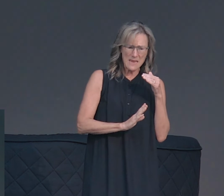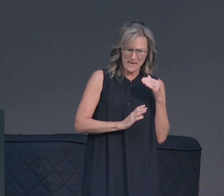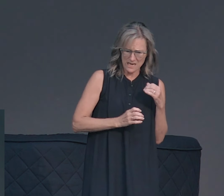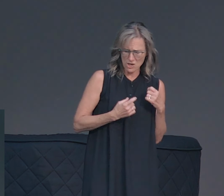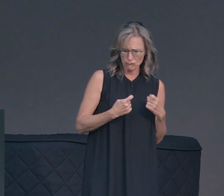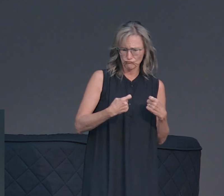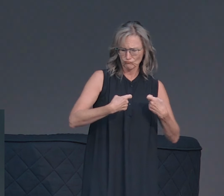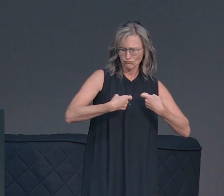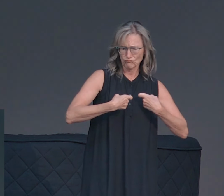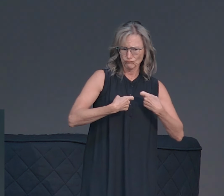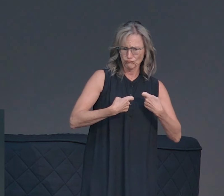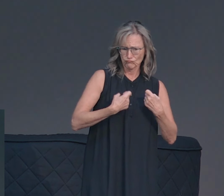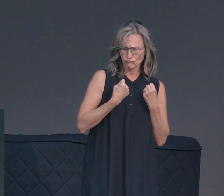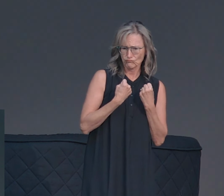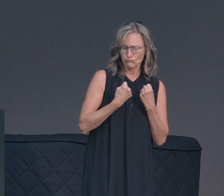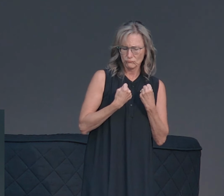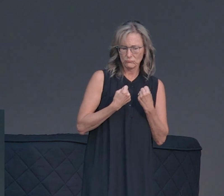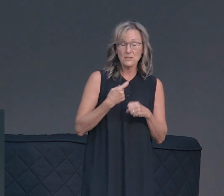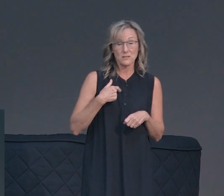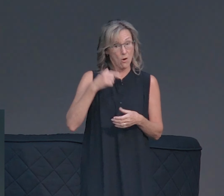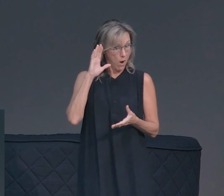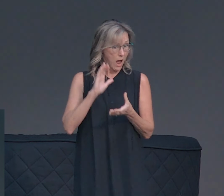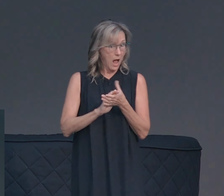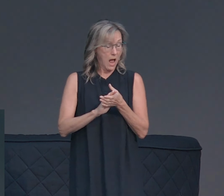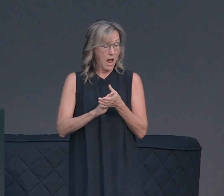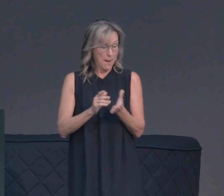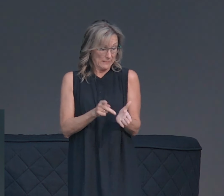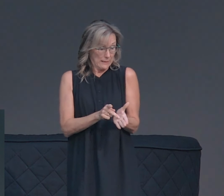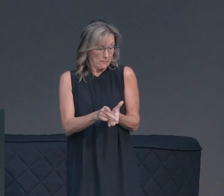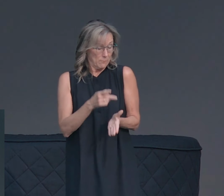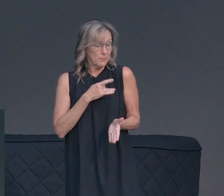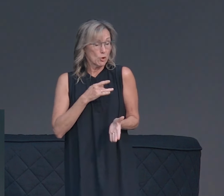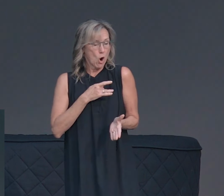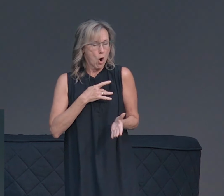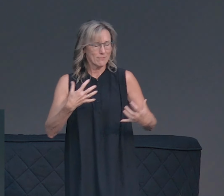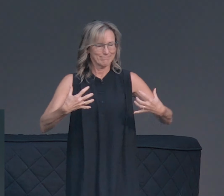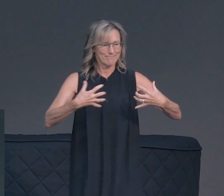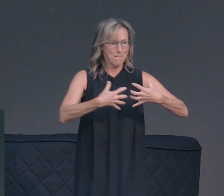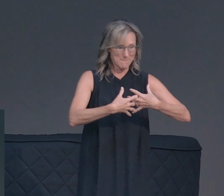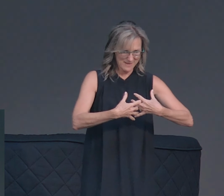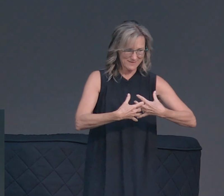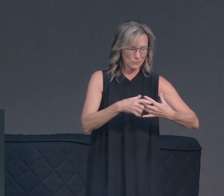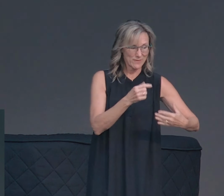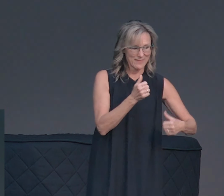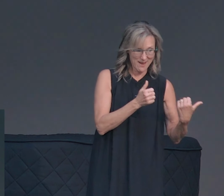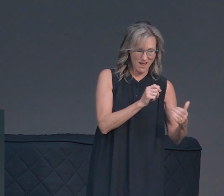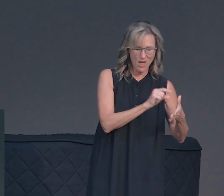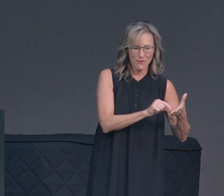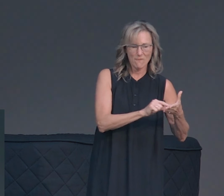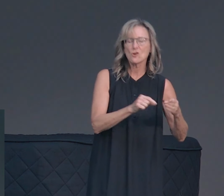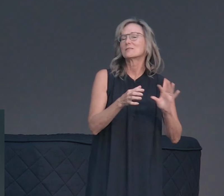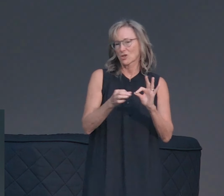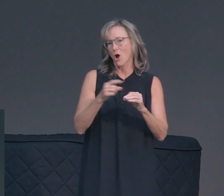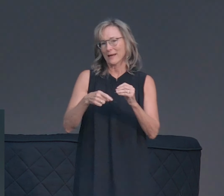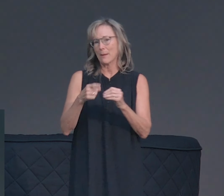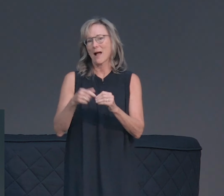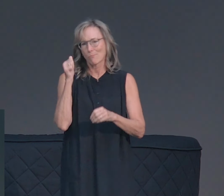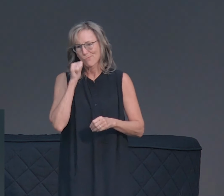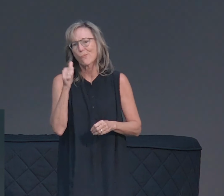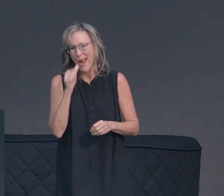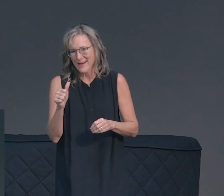I believe that the pure in heart, consistently with the other Beatitudes, is talking more about the practical purity